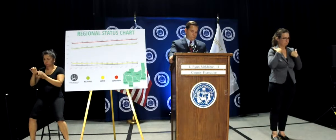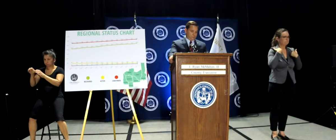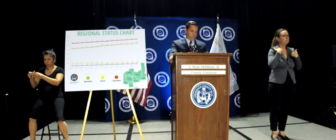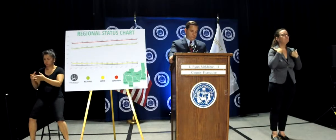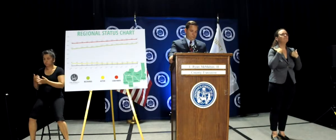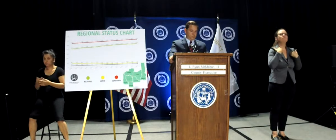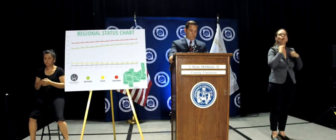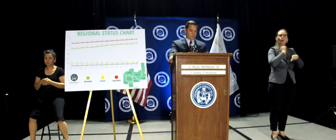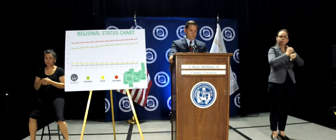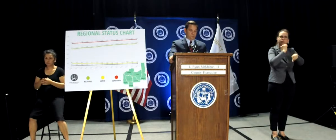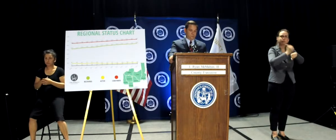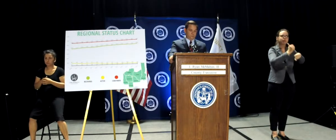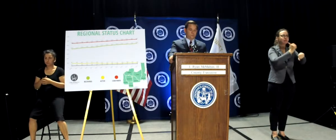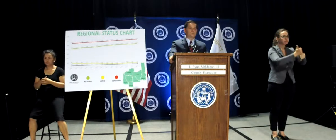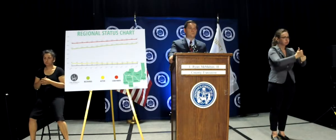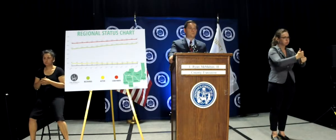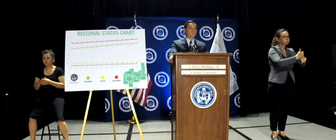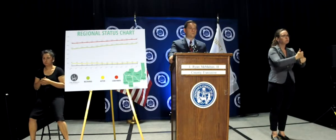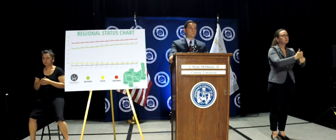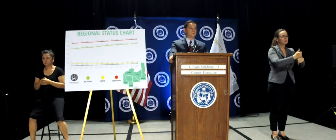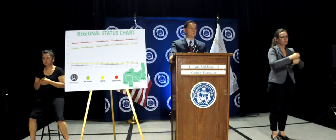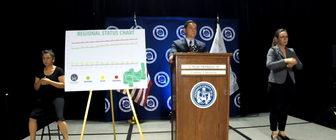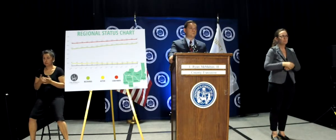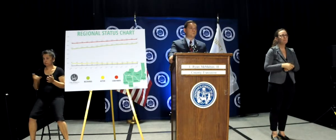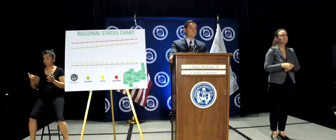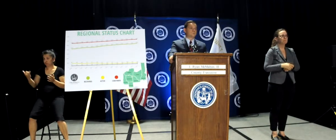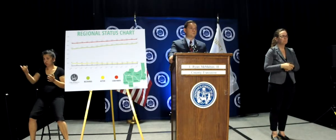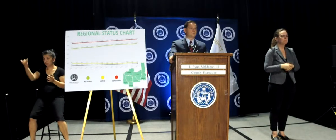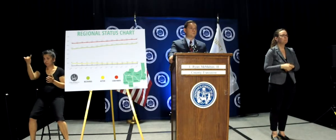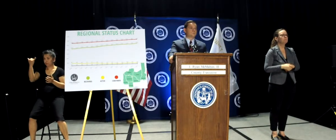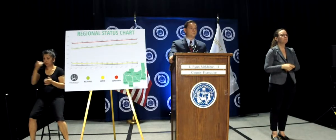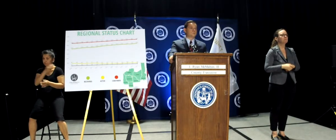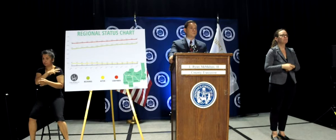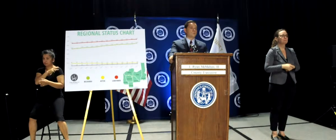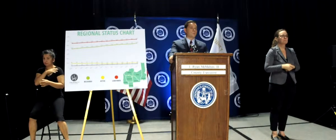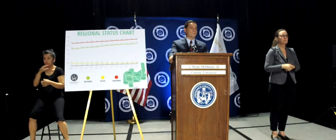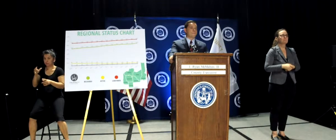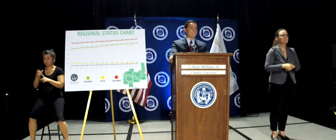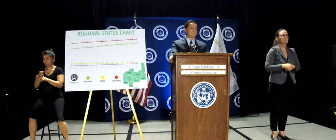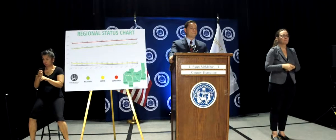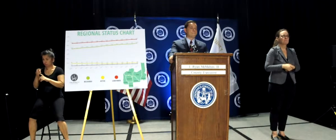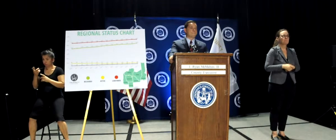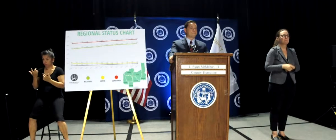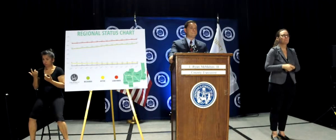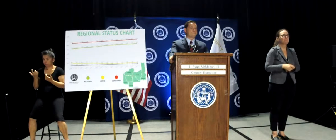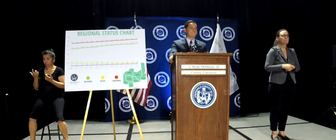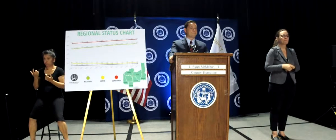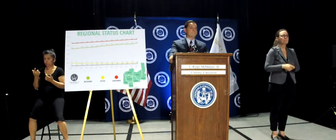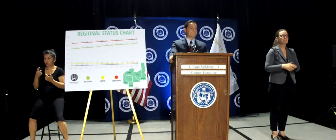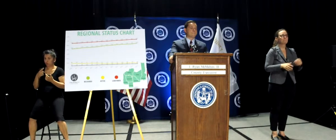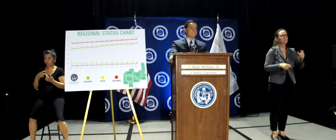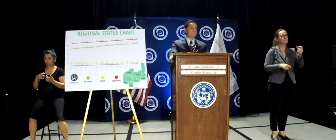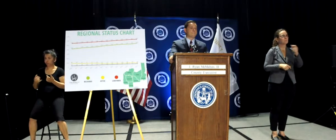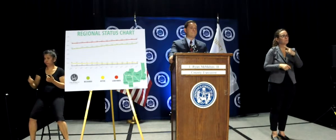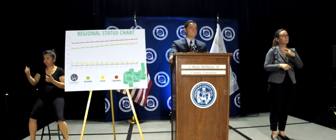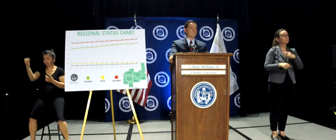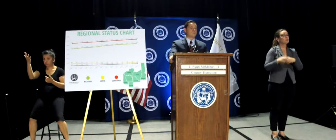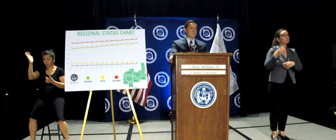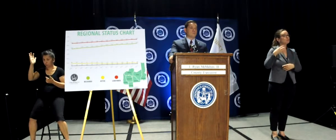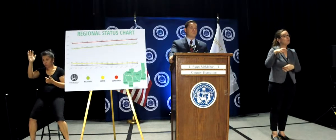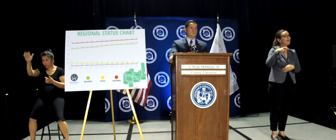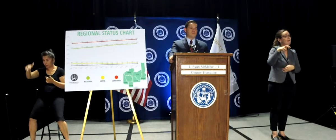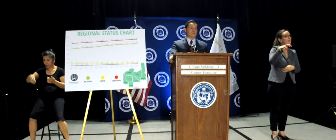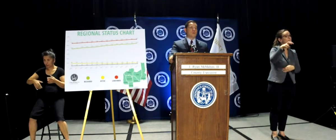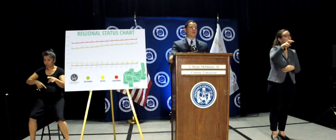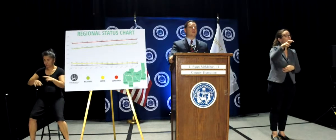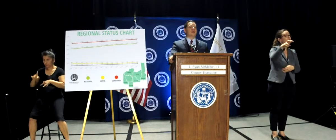When it comes to the travel cases, have you found that people with voluntary quarantine are supposed to be 14 days when they get back if they come to the States that